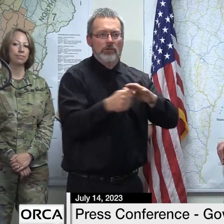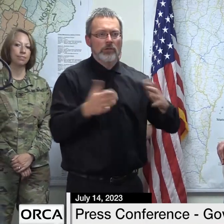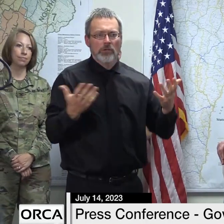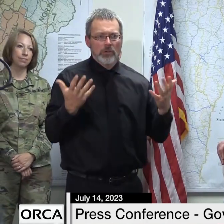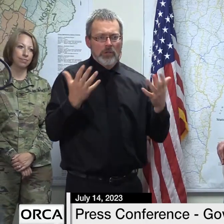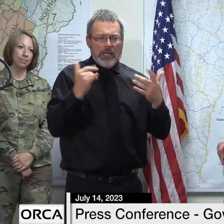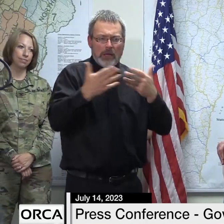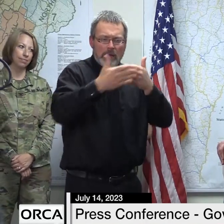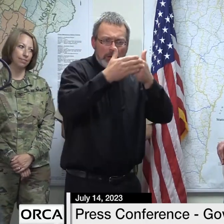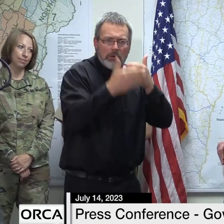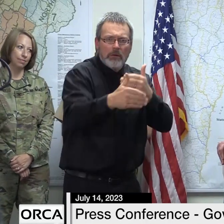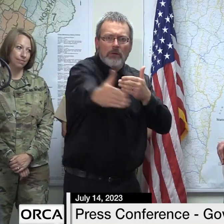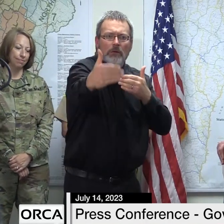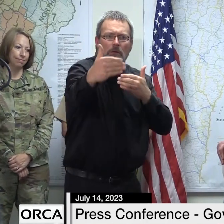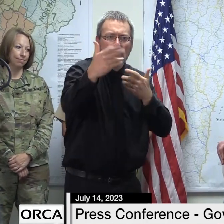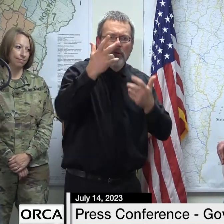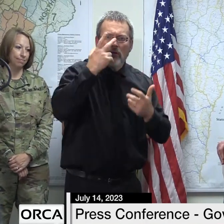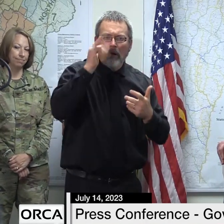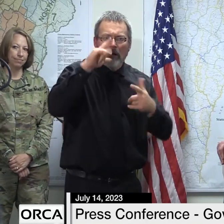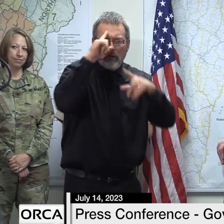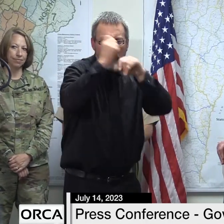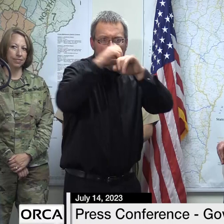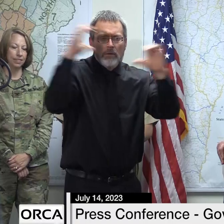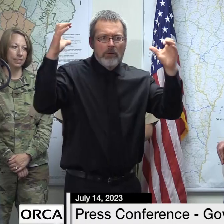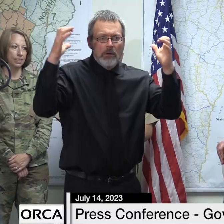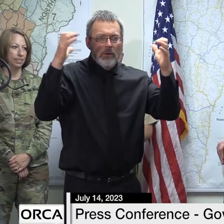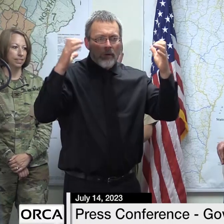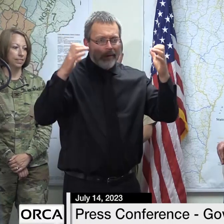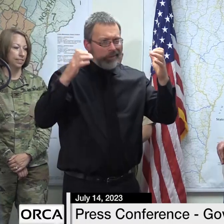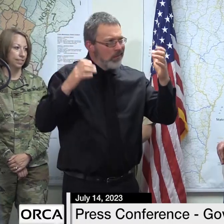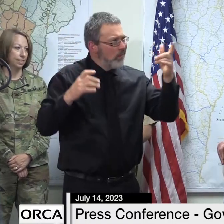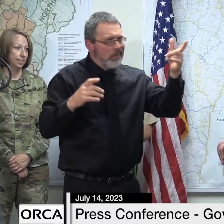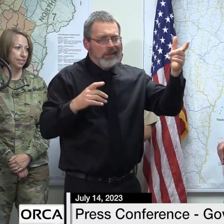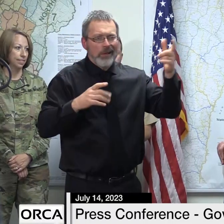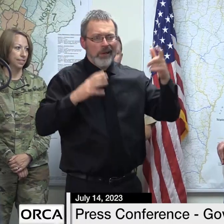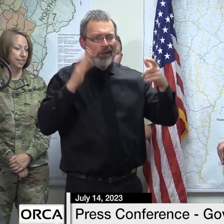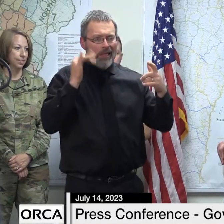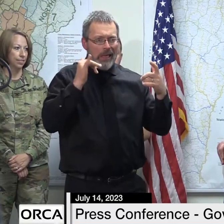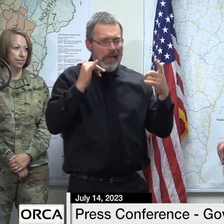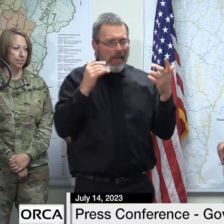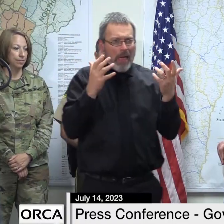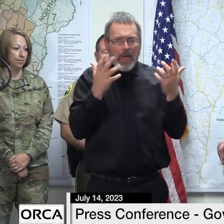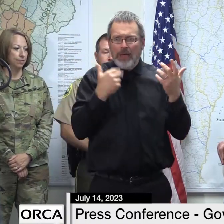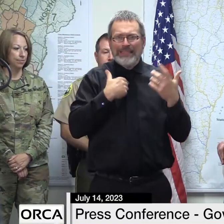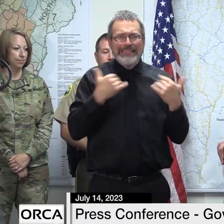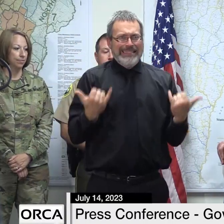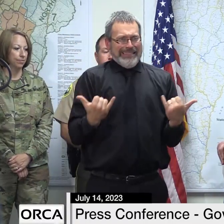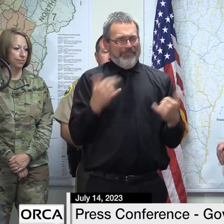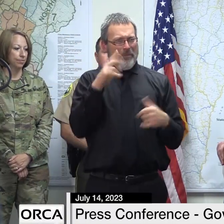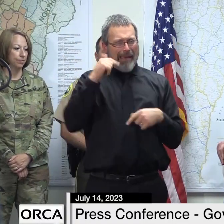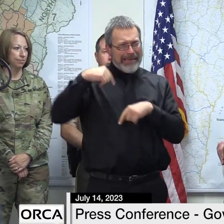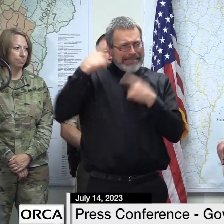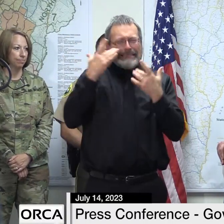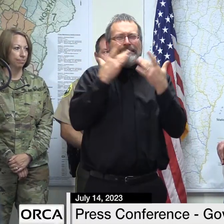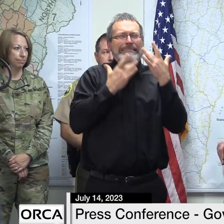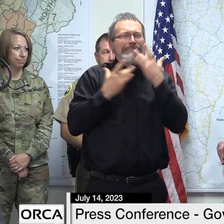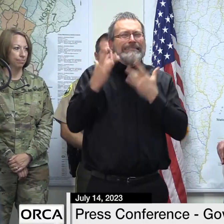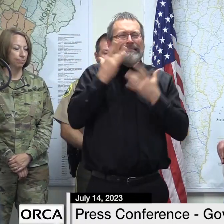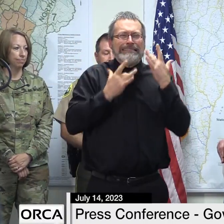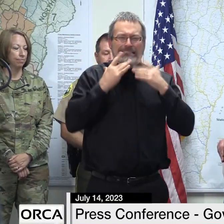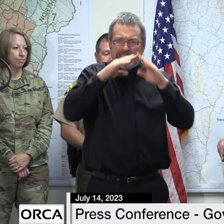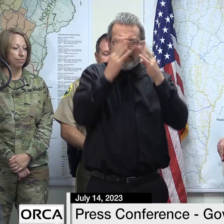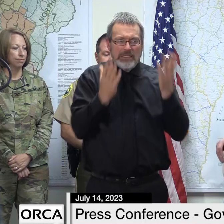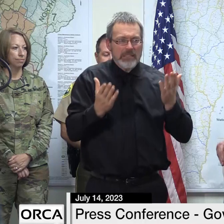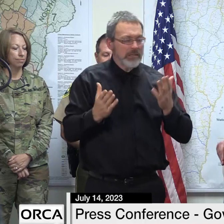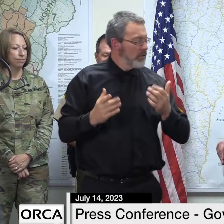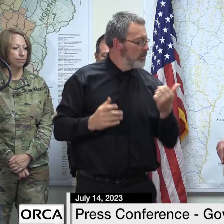how this storm will affect what's already a really tight housing market? Yeah, obviously, we knew that there was a housing crisis. We've known that for a number of